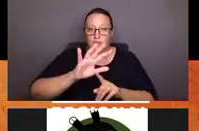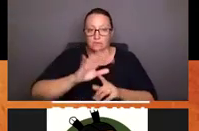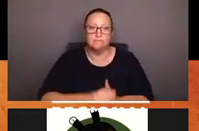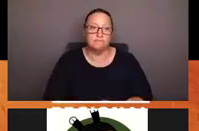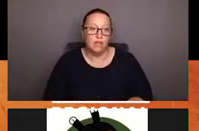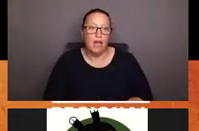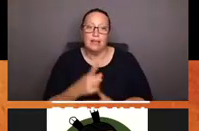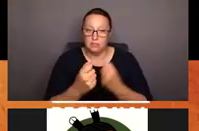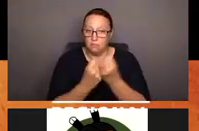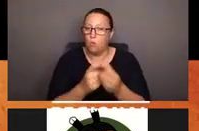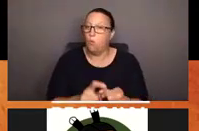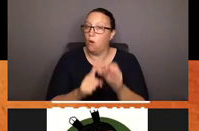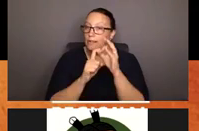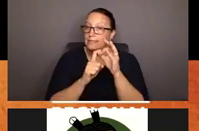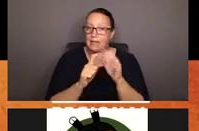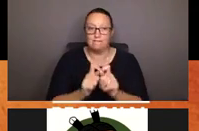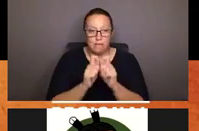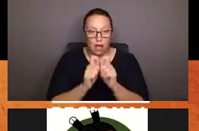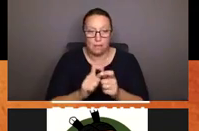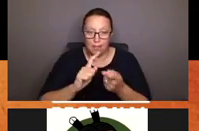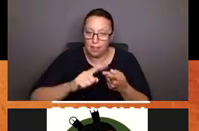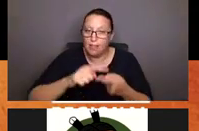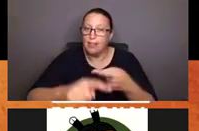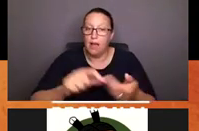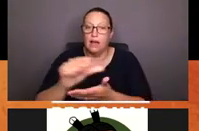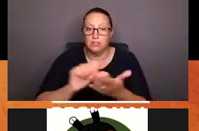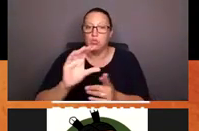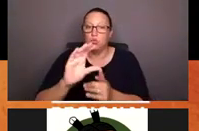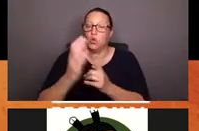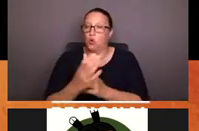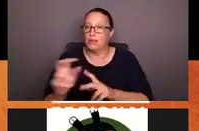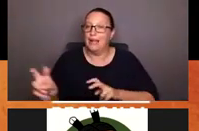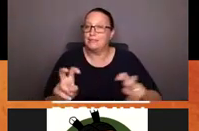and cultural activity in regional and remote Australia.